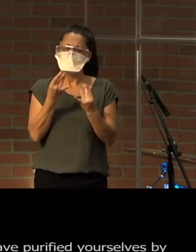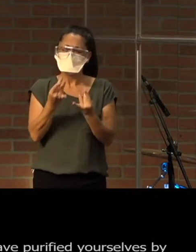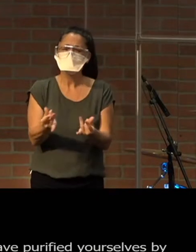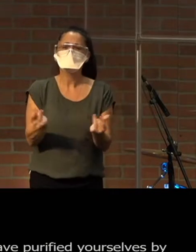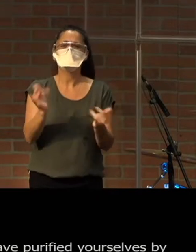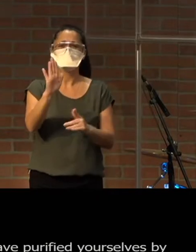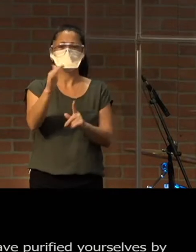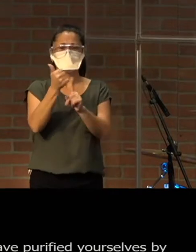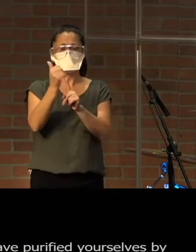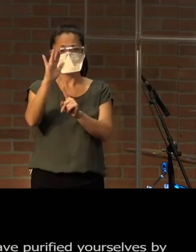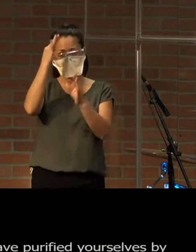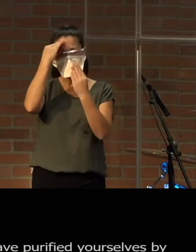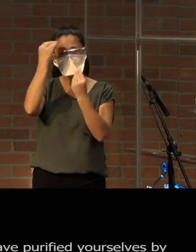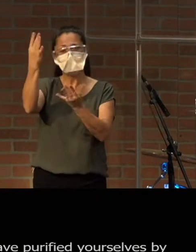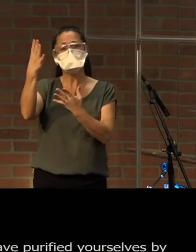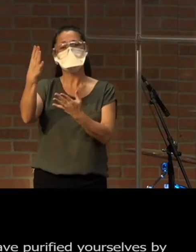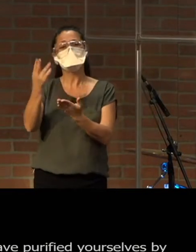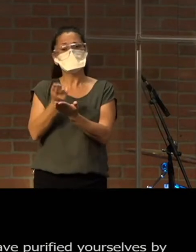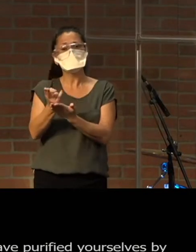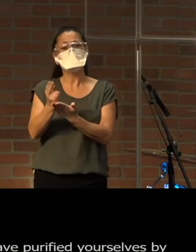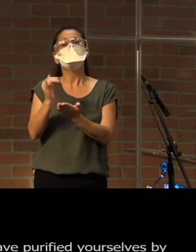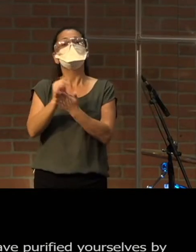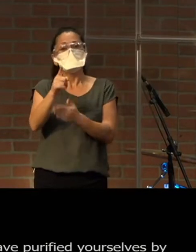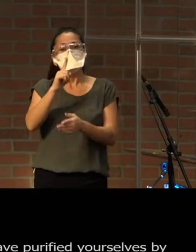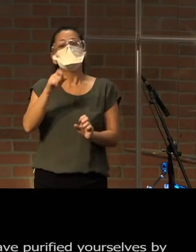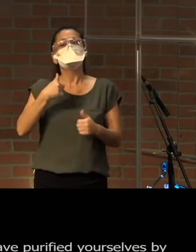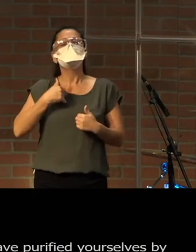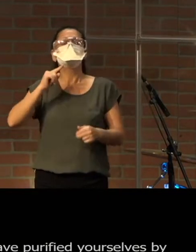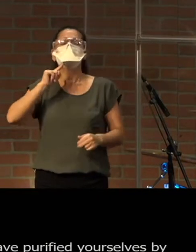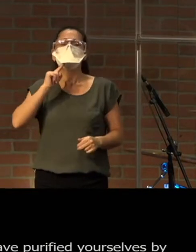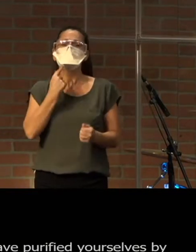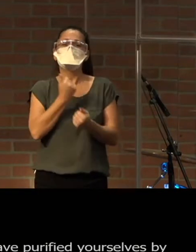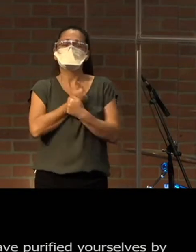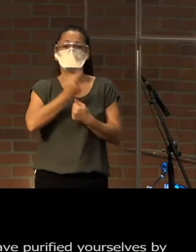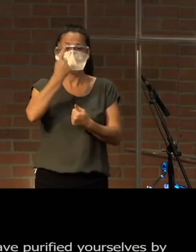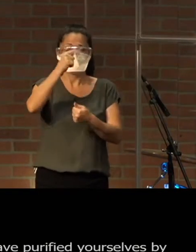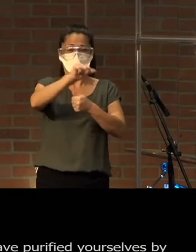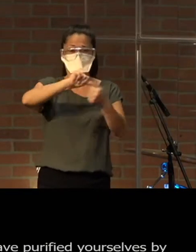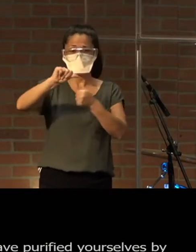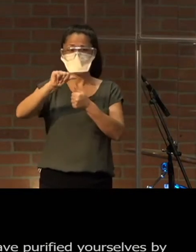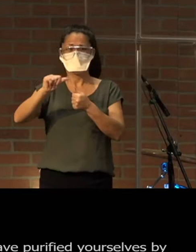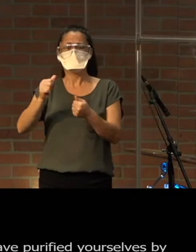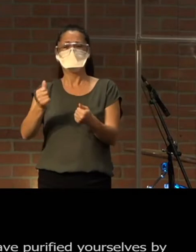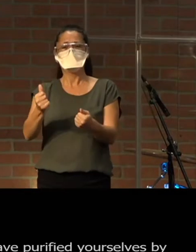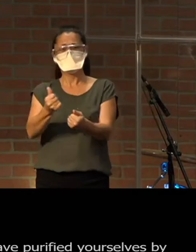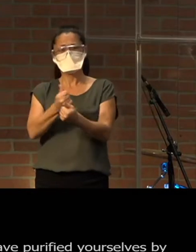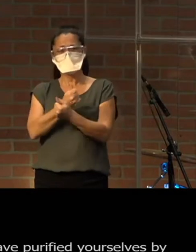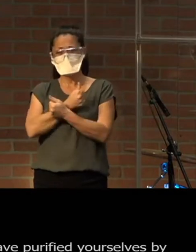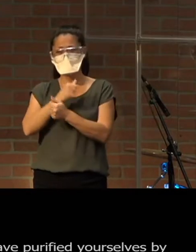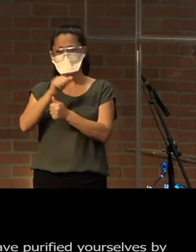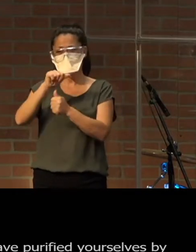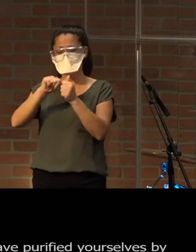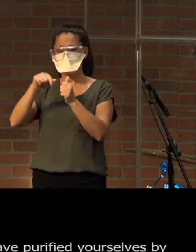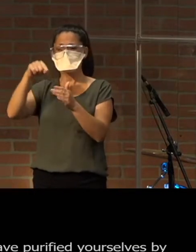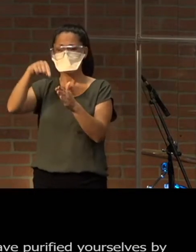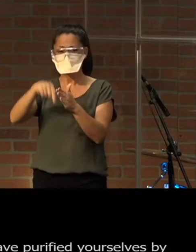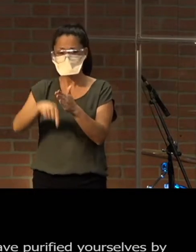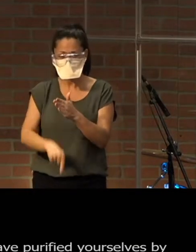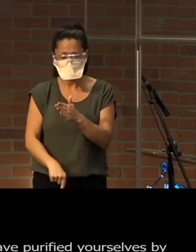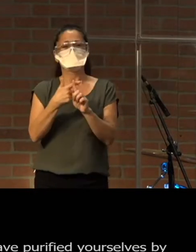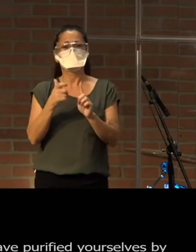yourselves by obeying the truth, so that you have sincere love for each other, love one another deeply from